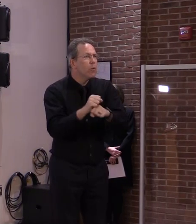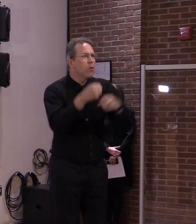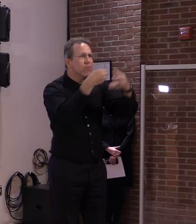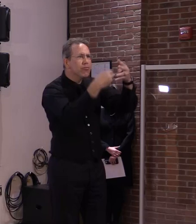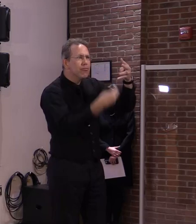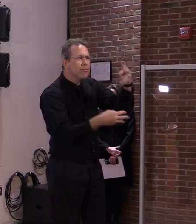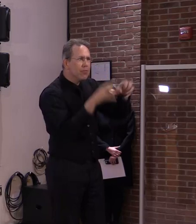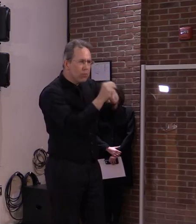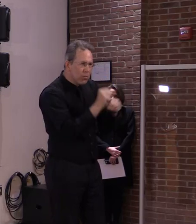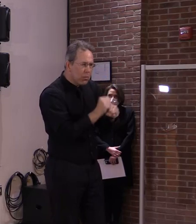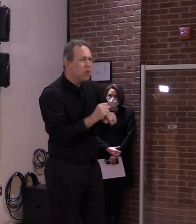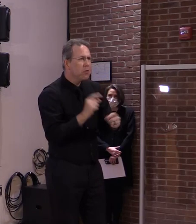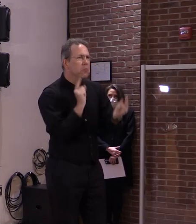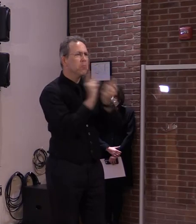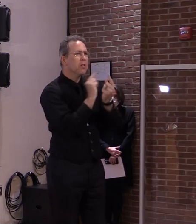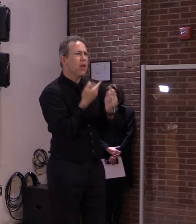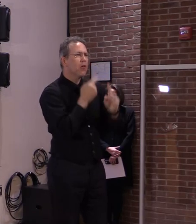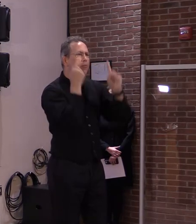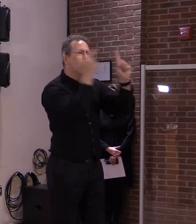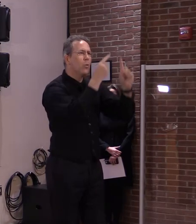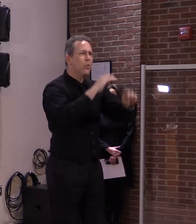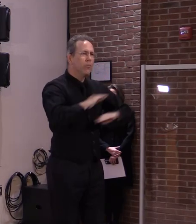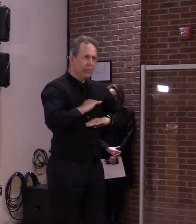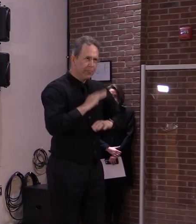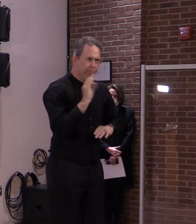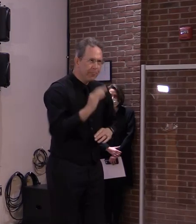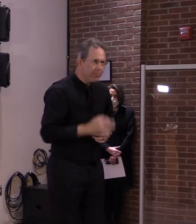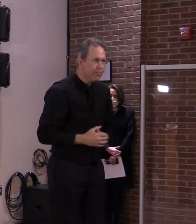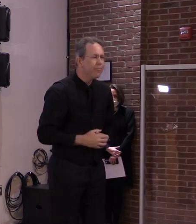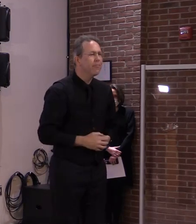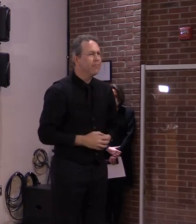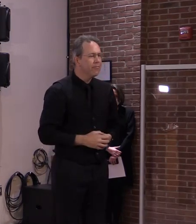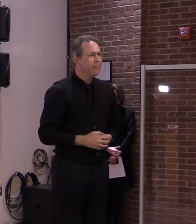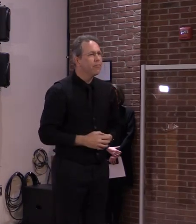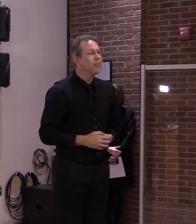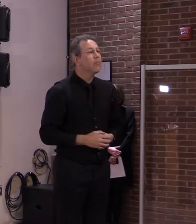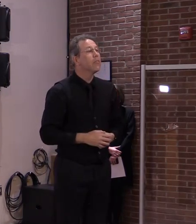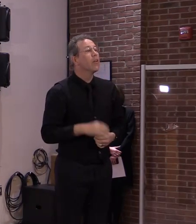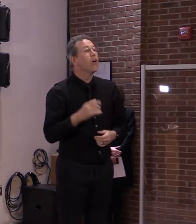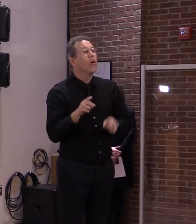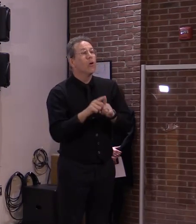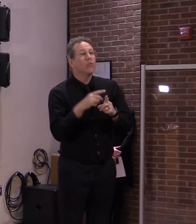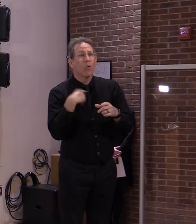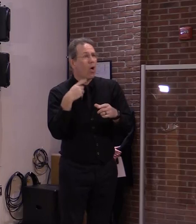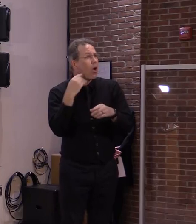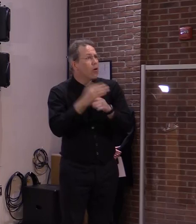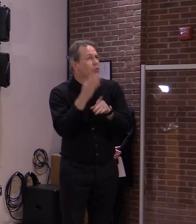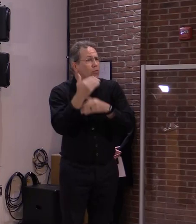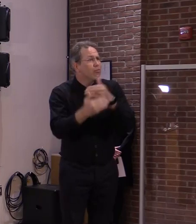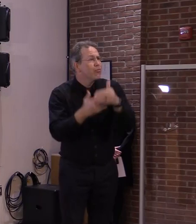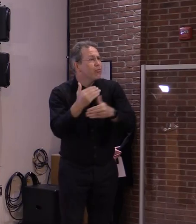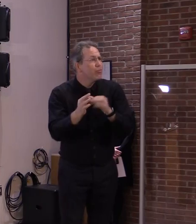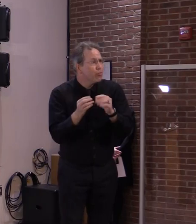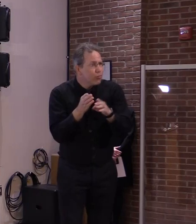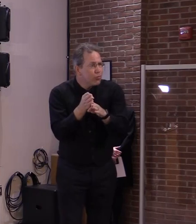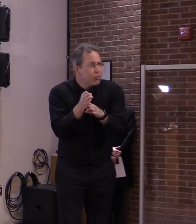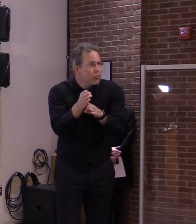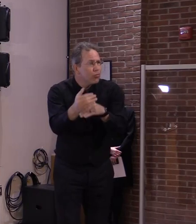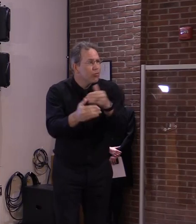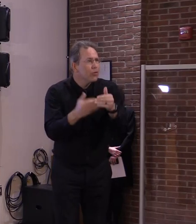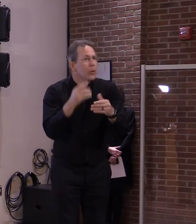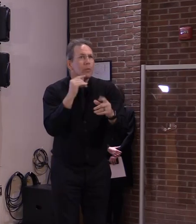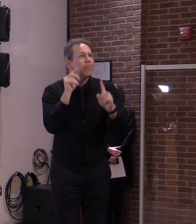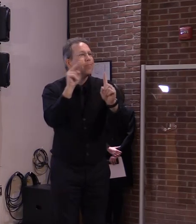the Vermont Forward Plan, and we're also on track to have a more normal summer this year compared to the